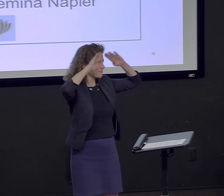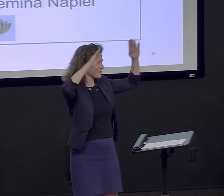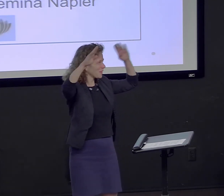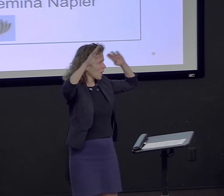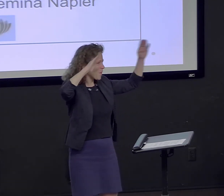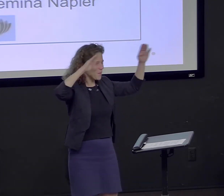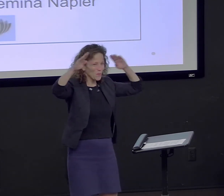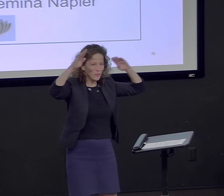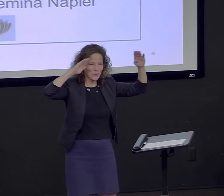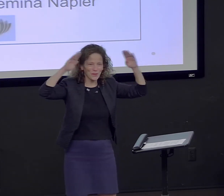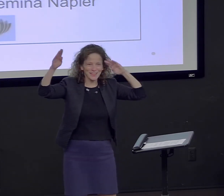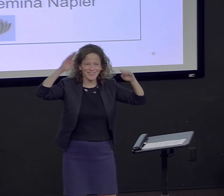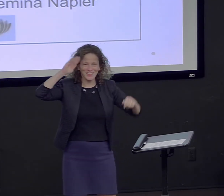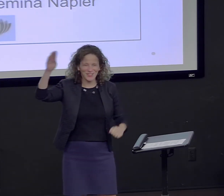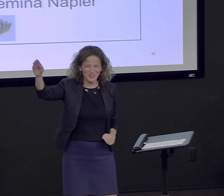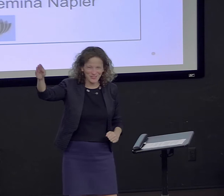Hello, everyone.